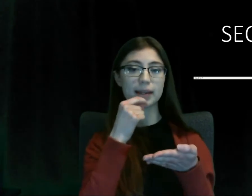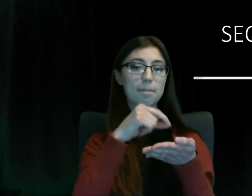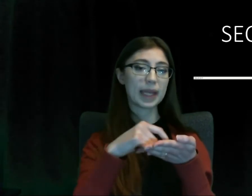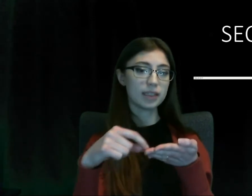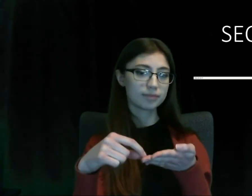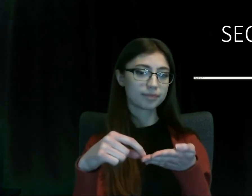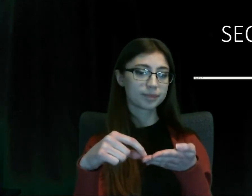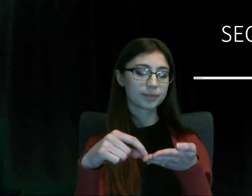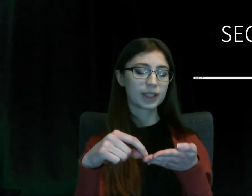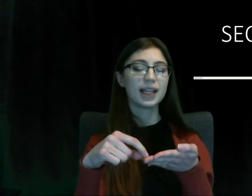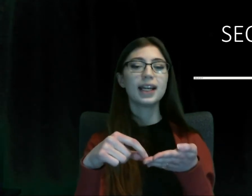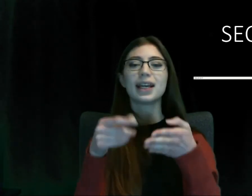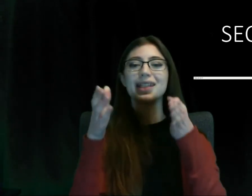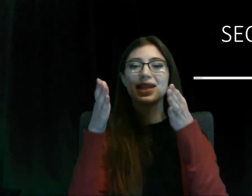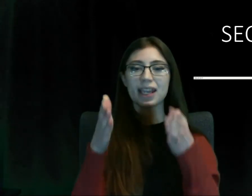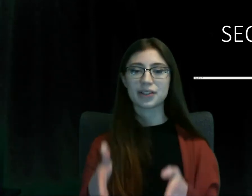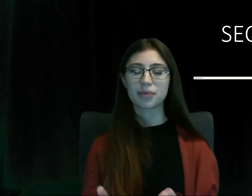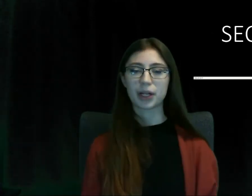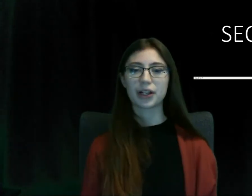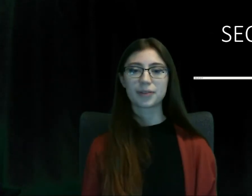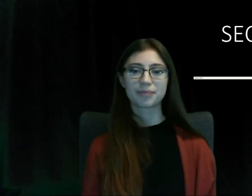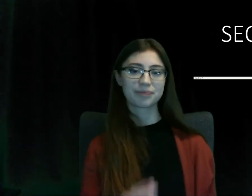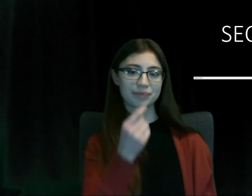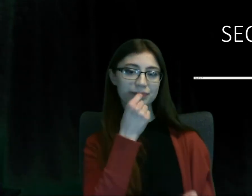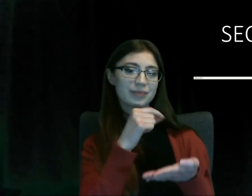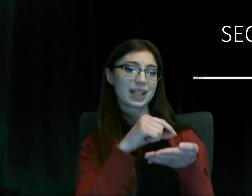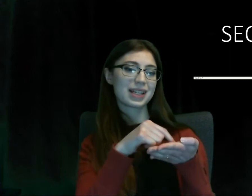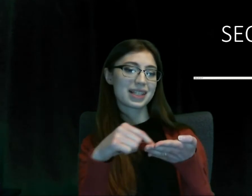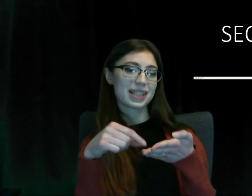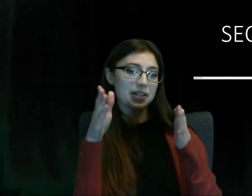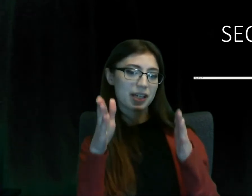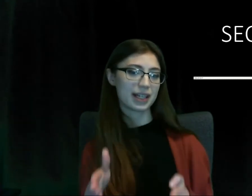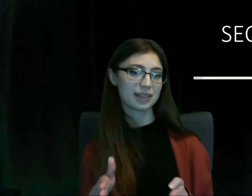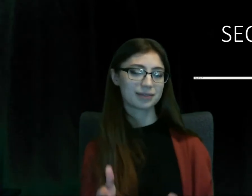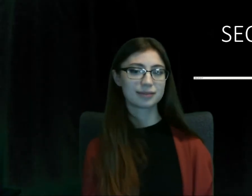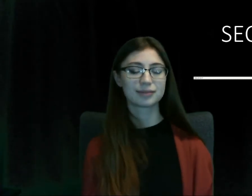pen. And then the agent marker. Secretary.